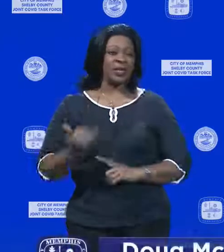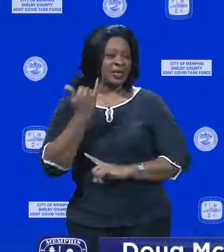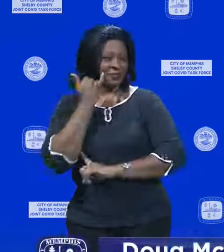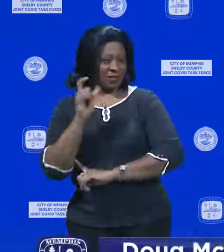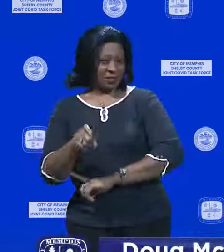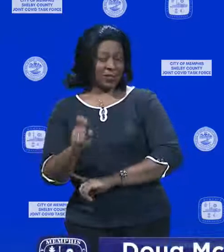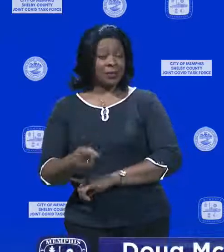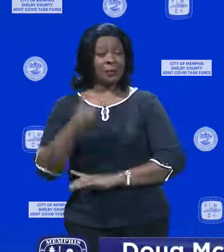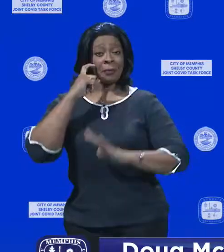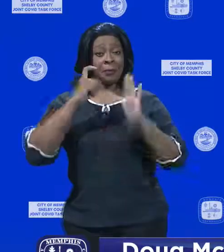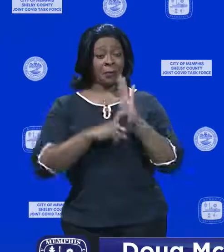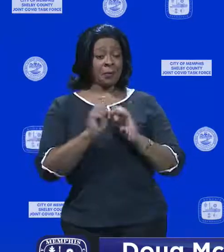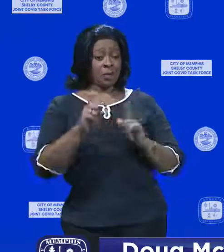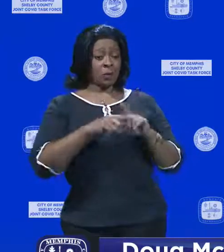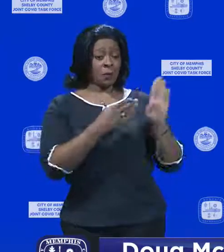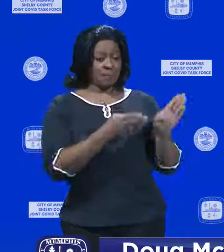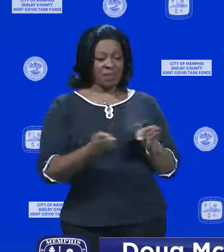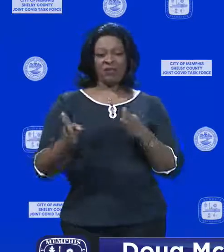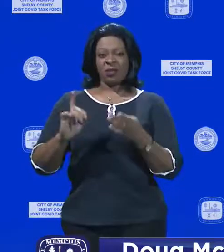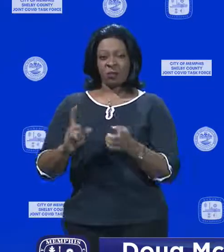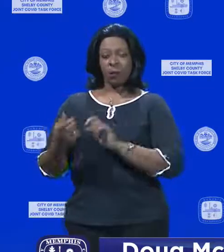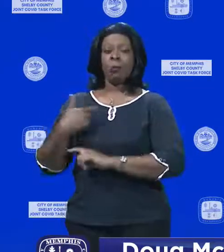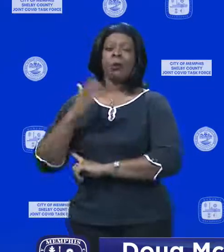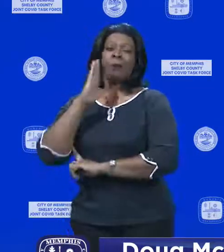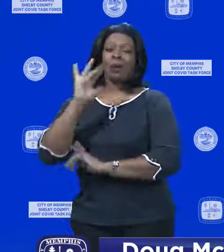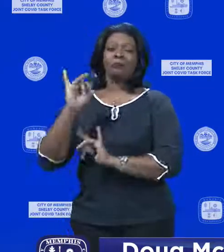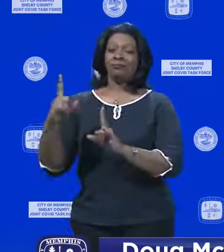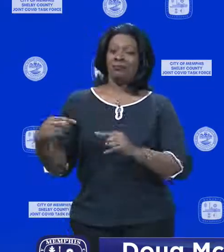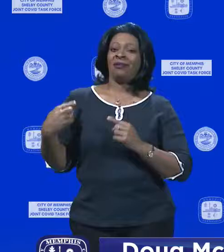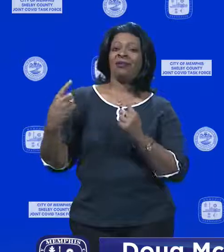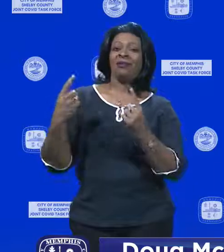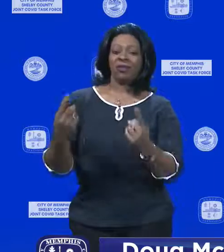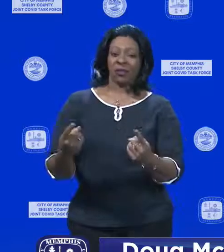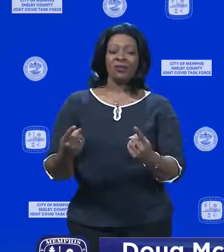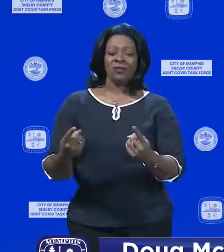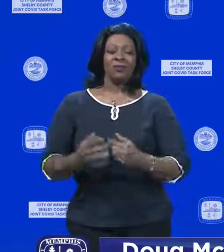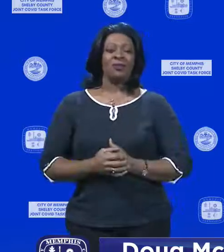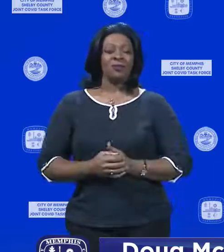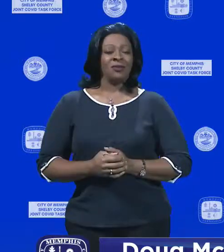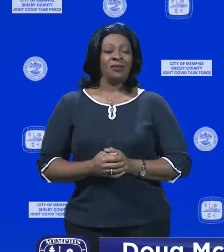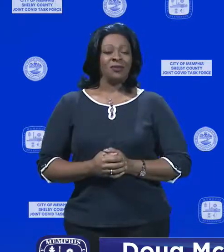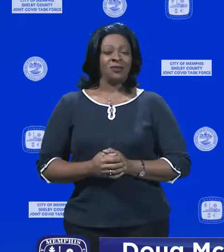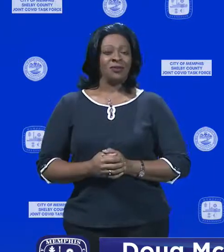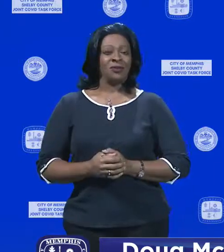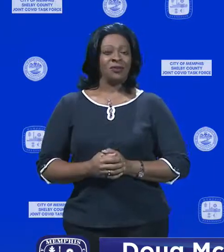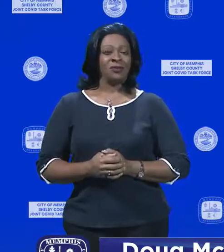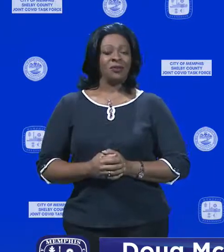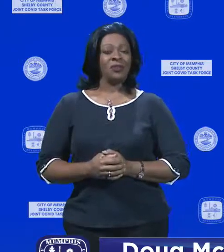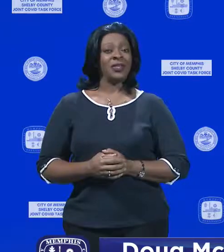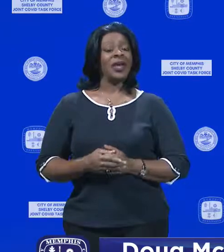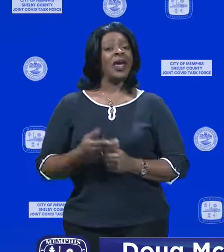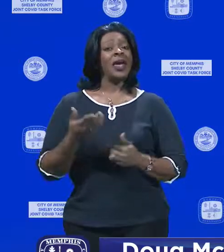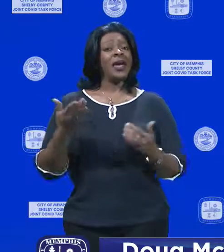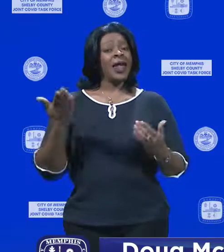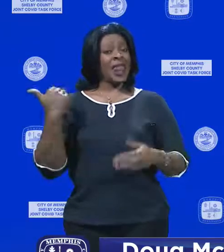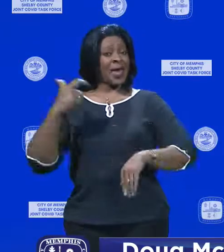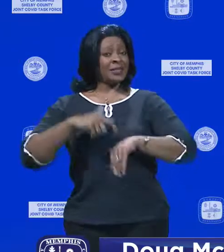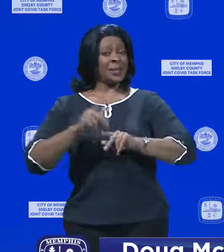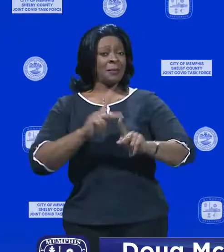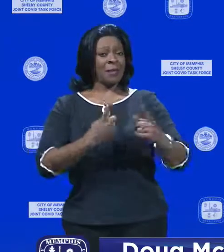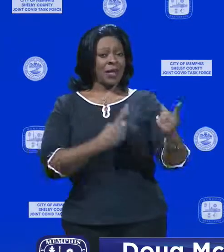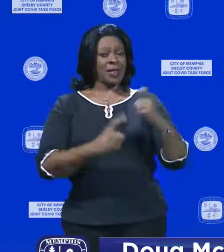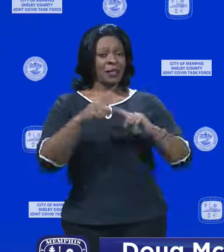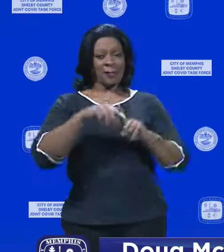to. If we see a need to pivot, we will do that, just as we have all throughout. When I was here last time, there were questions about